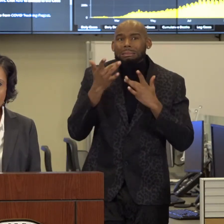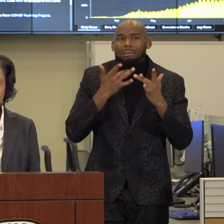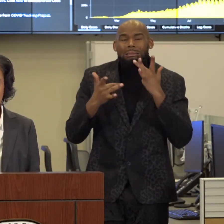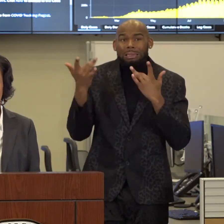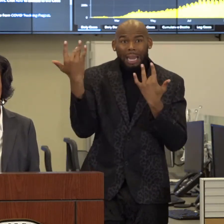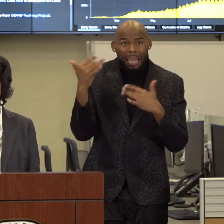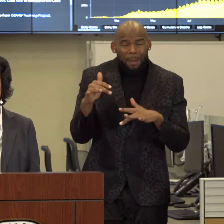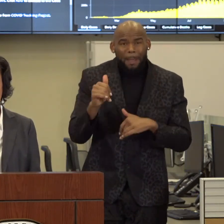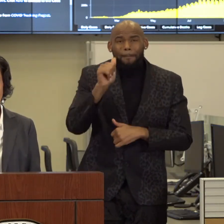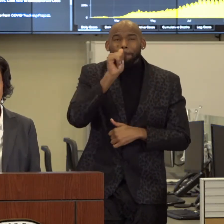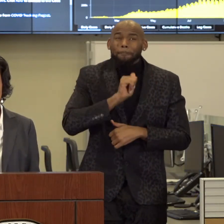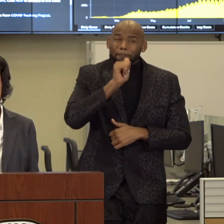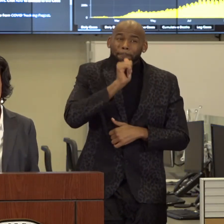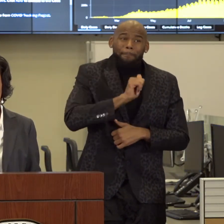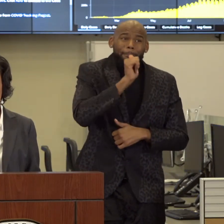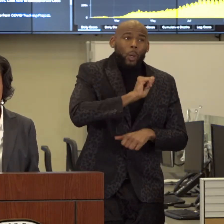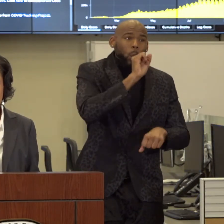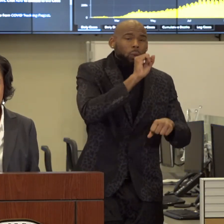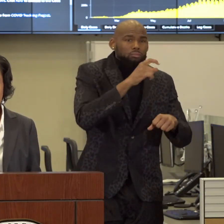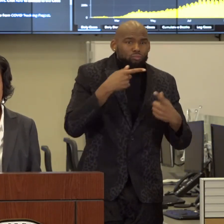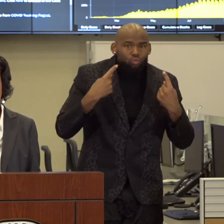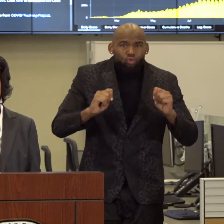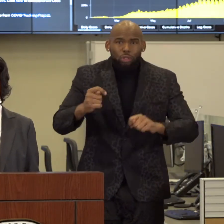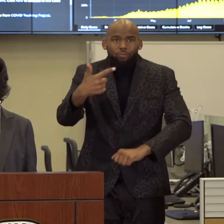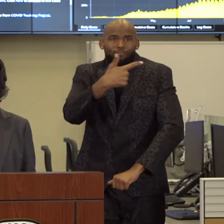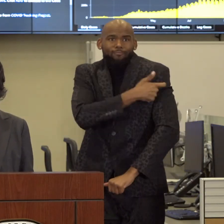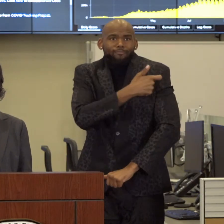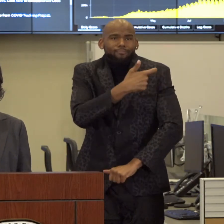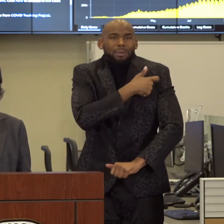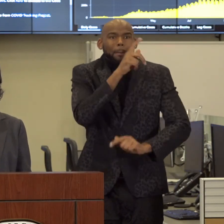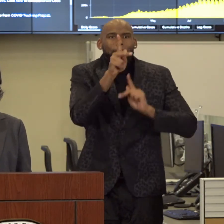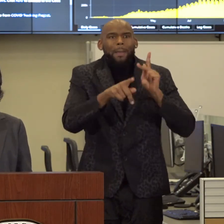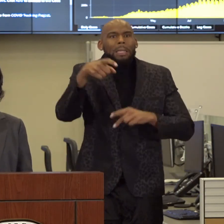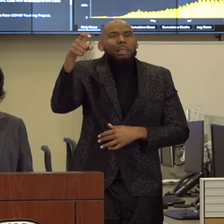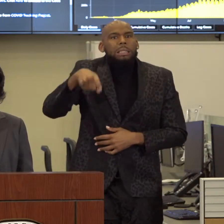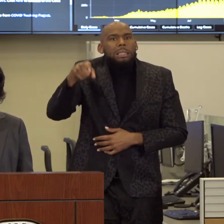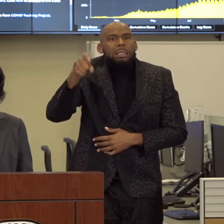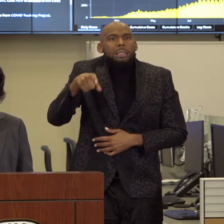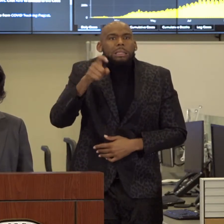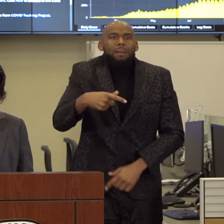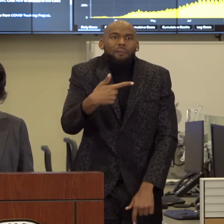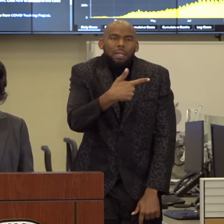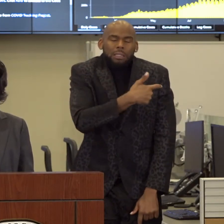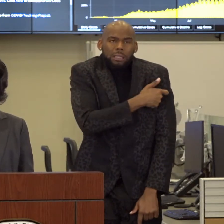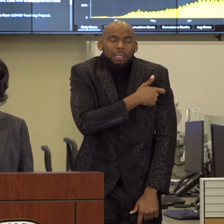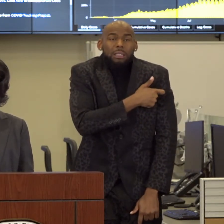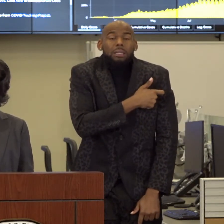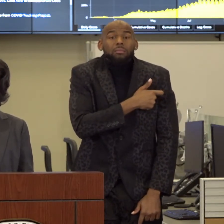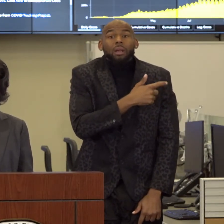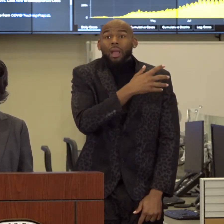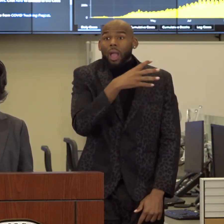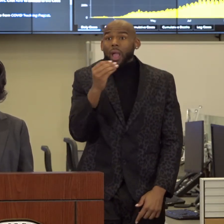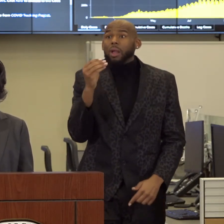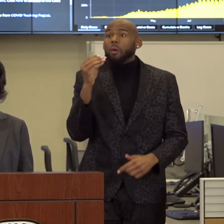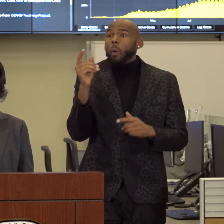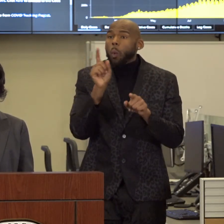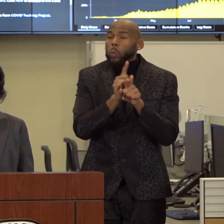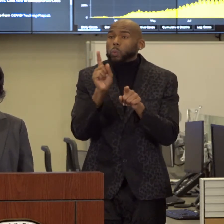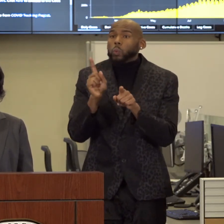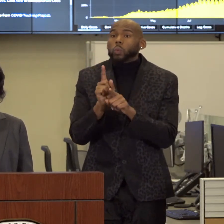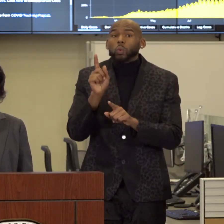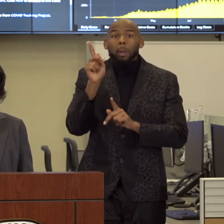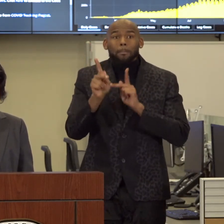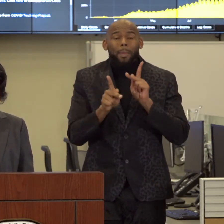to vaccinate all those who are in need of this vaccine, but in particular those who are newly eligible and